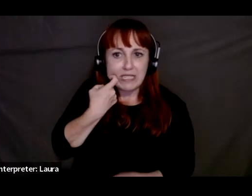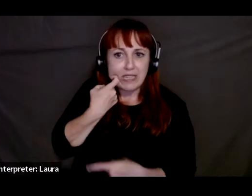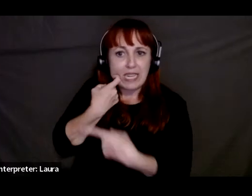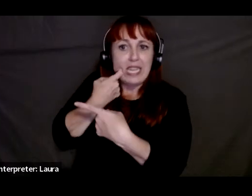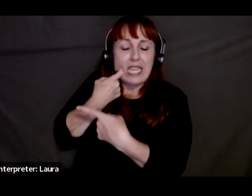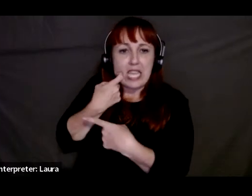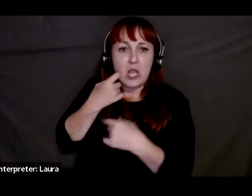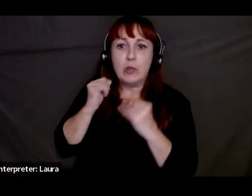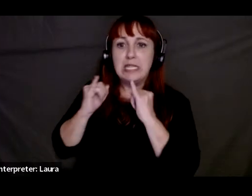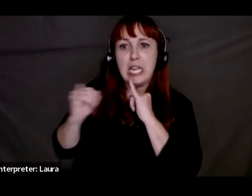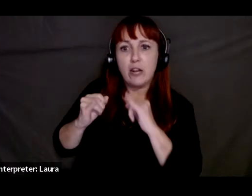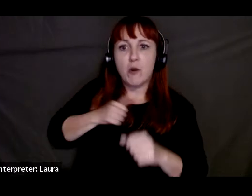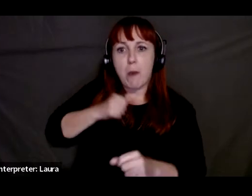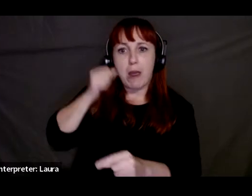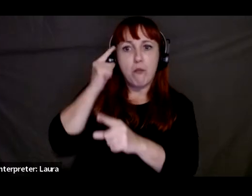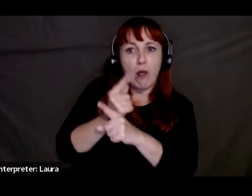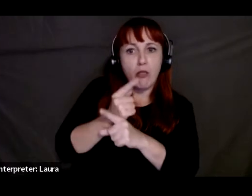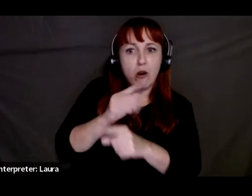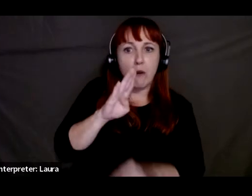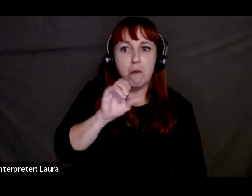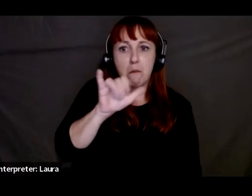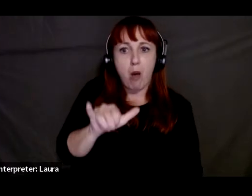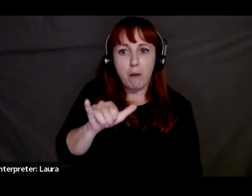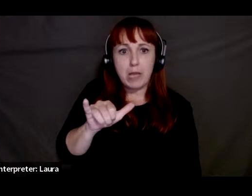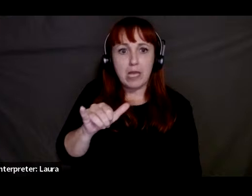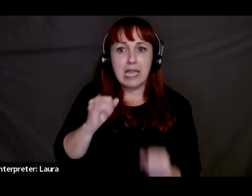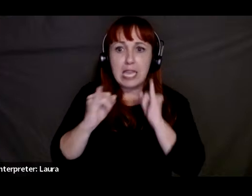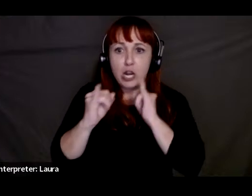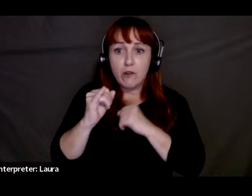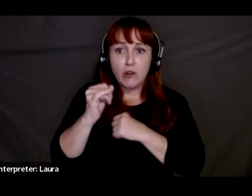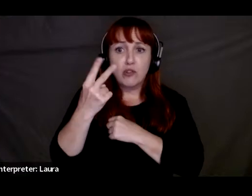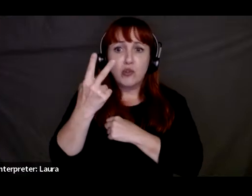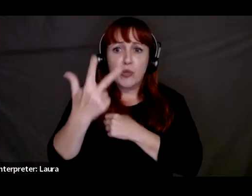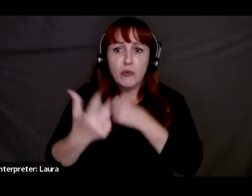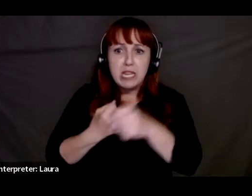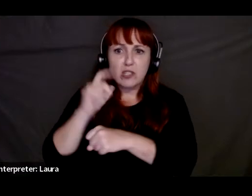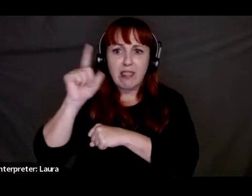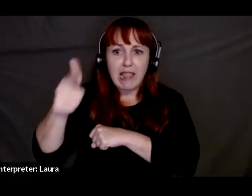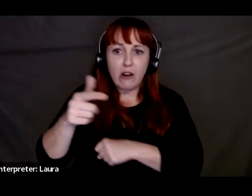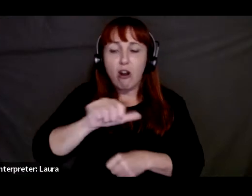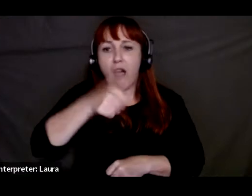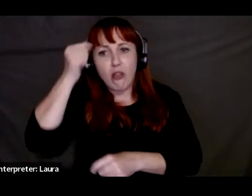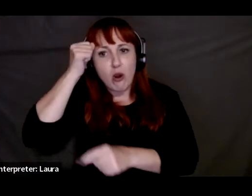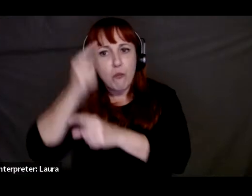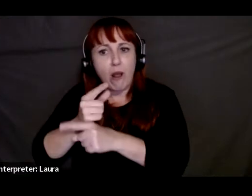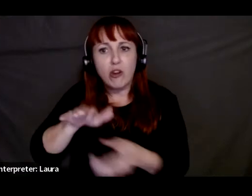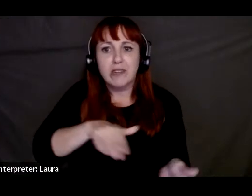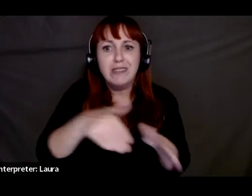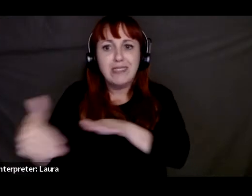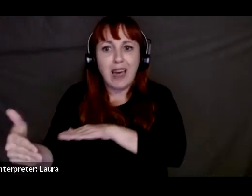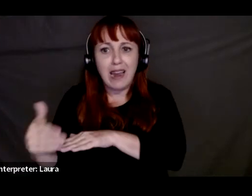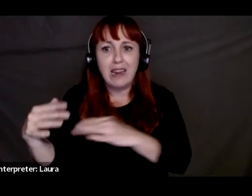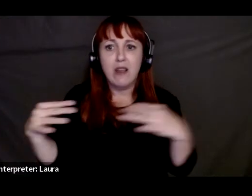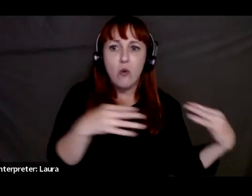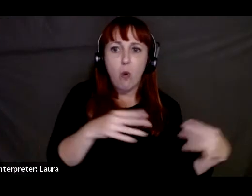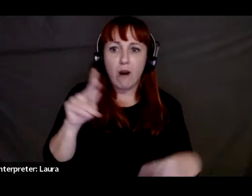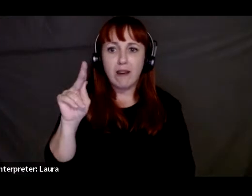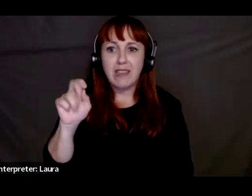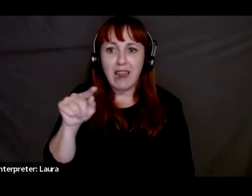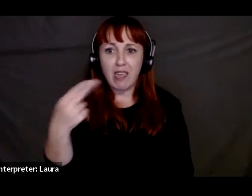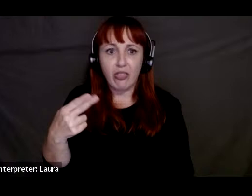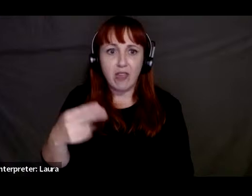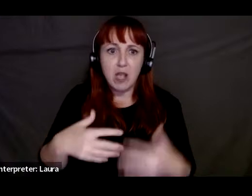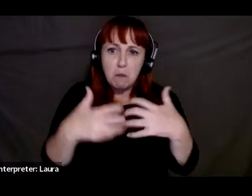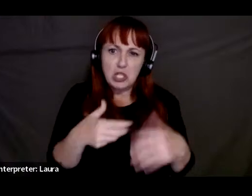was interviewing my brother Bobby. 2 years later, my brother Kenneth died in Vietnam. Machine